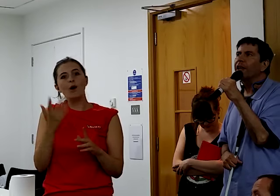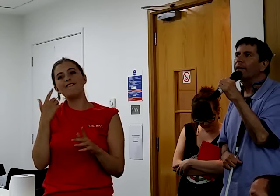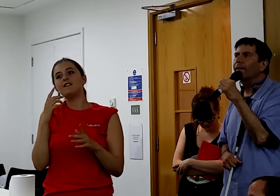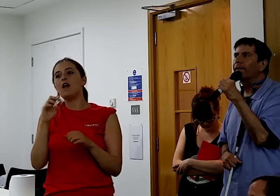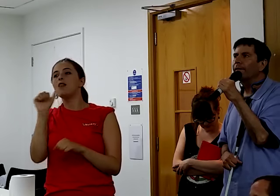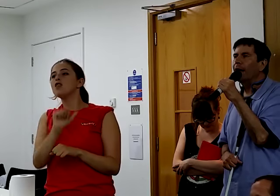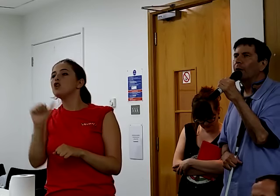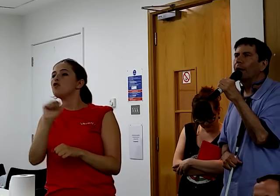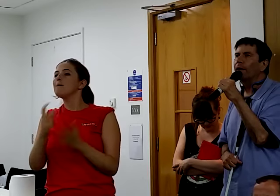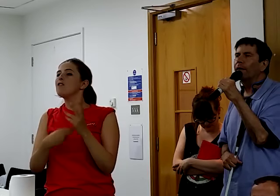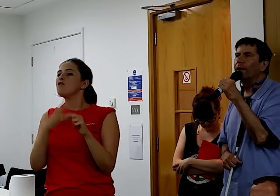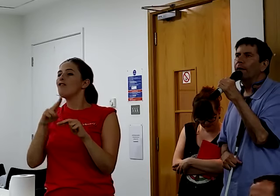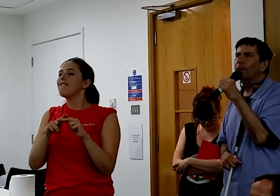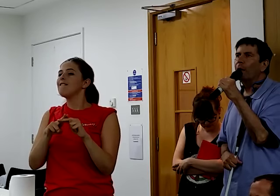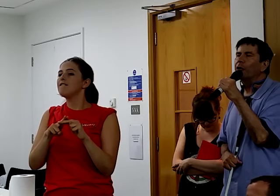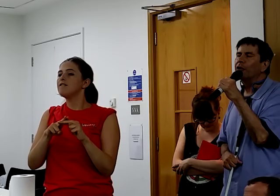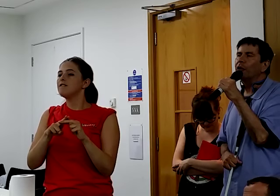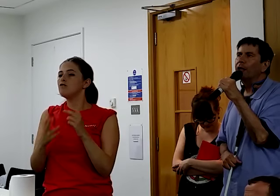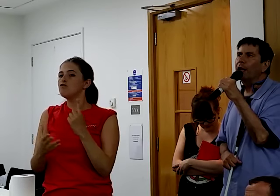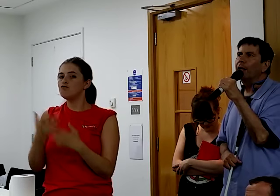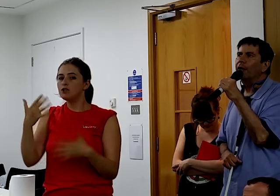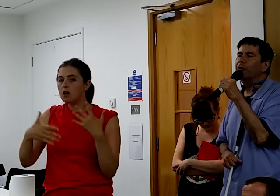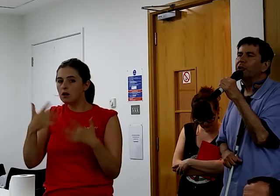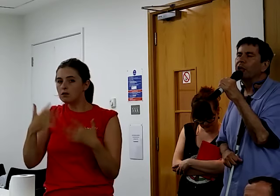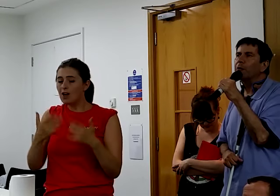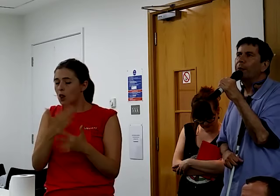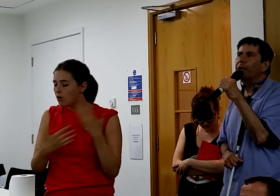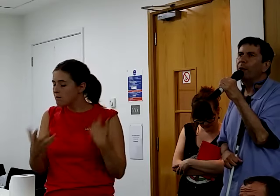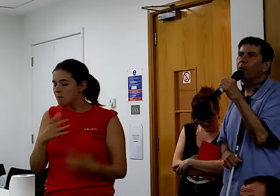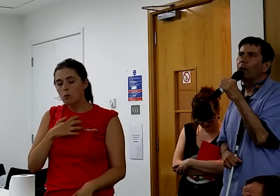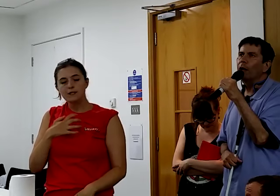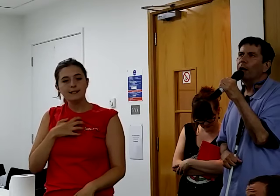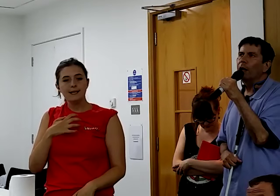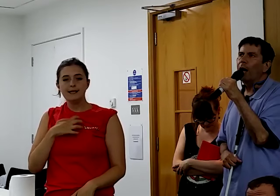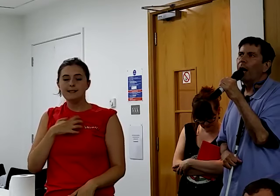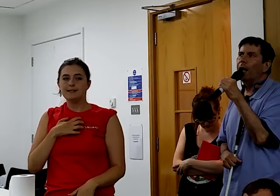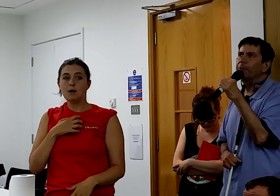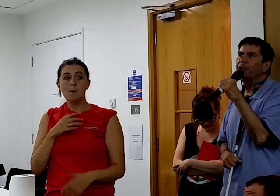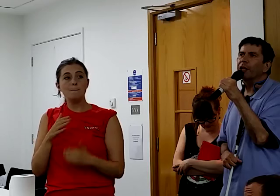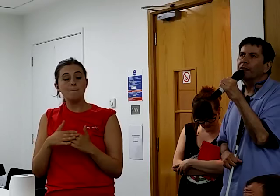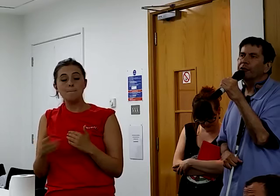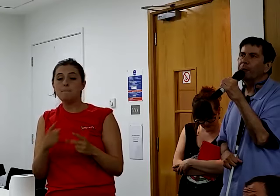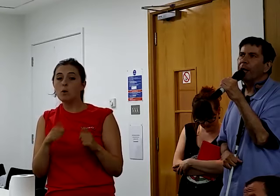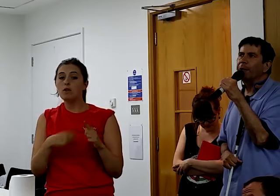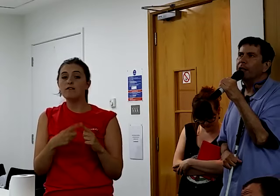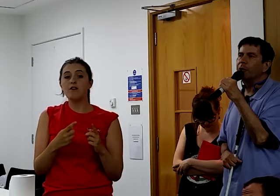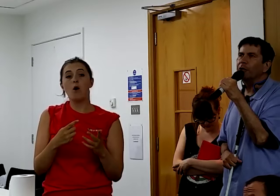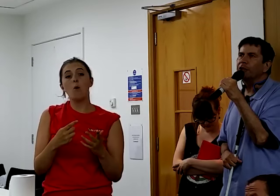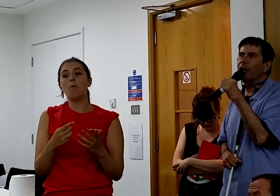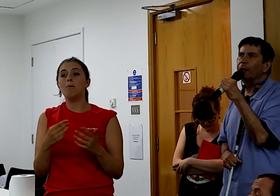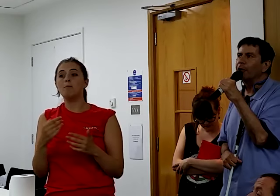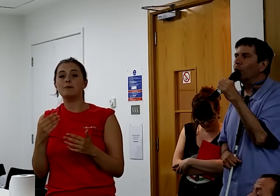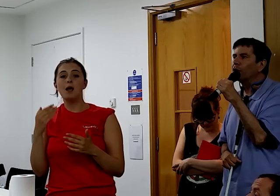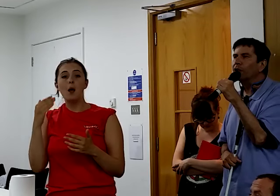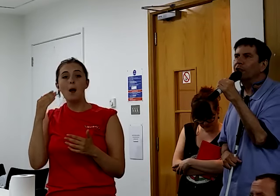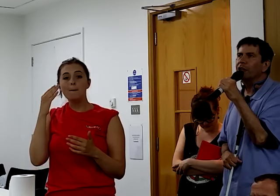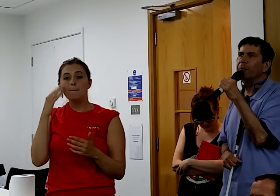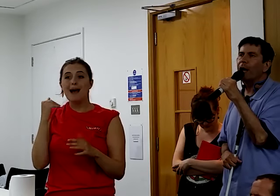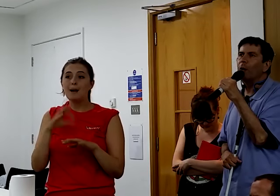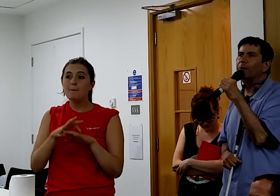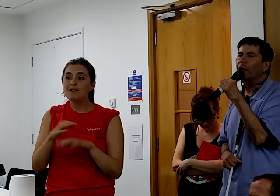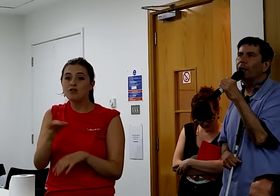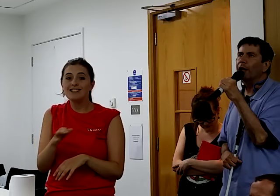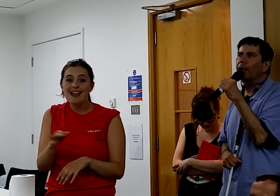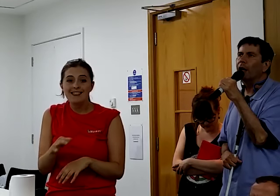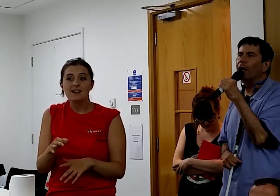whole lot of fear out there, both from disabled people and in particular from the BME community. I mean, I know looking